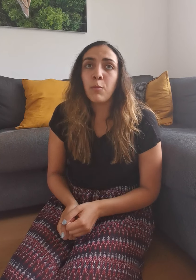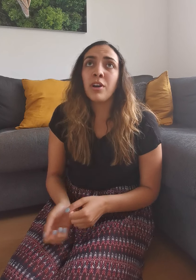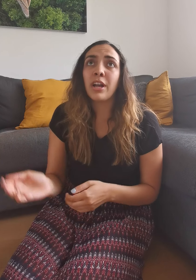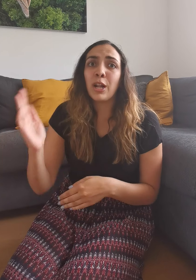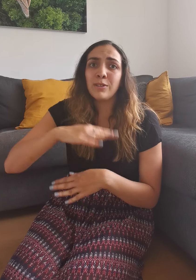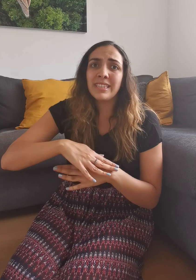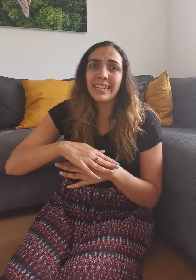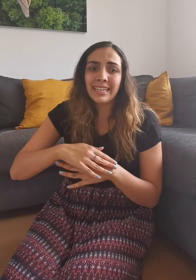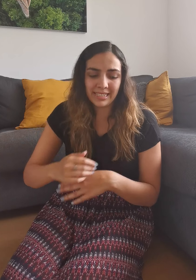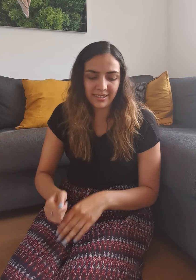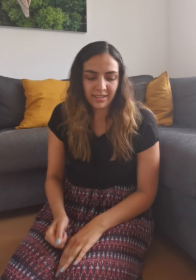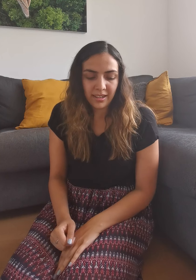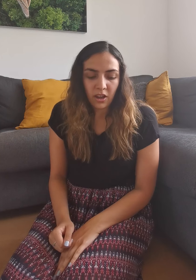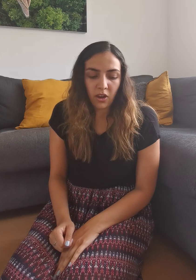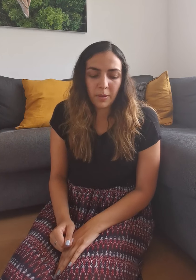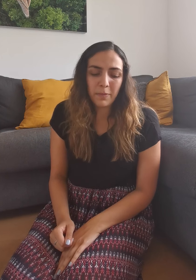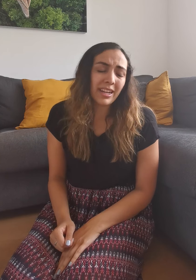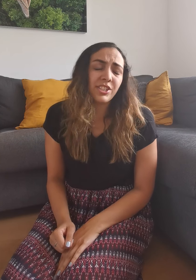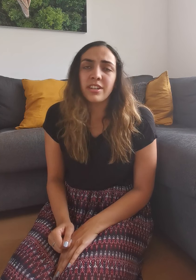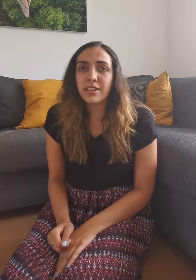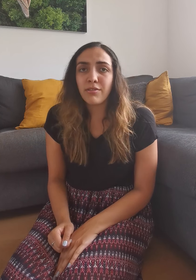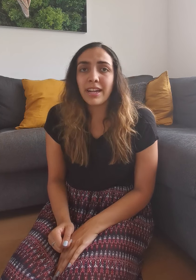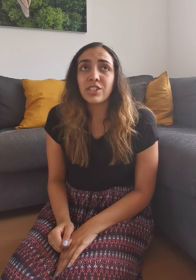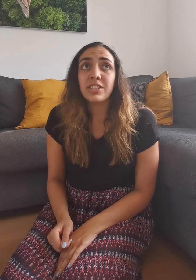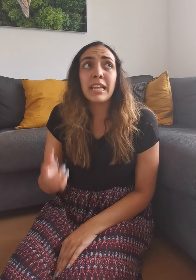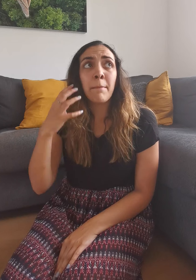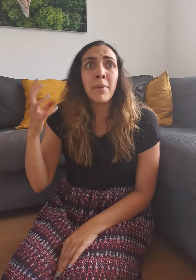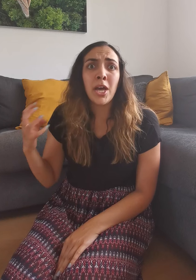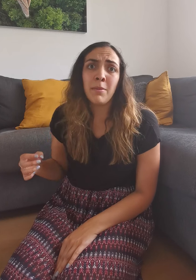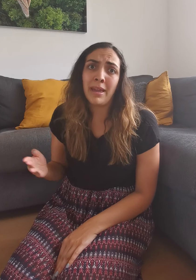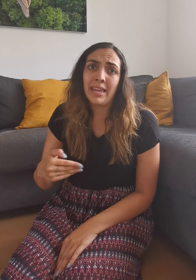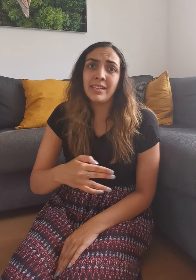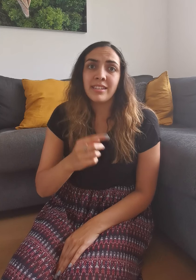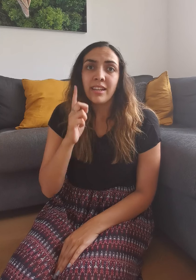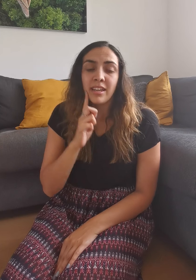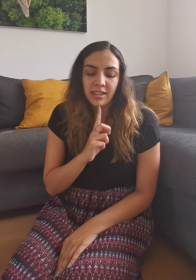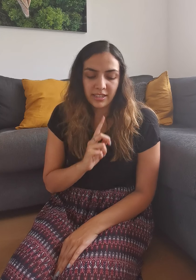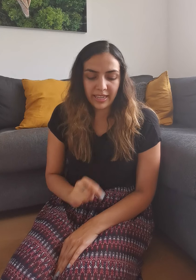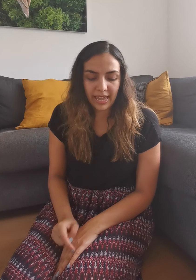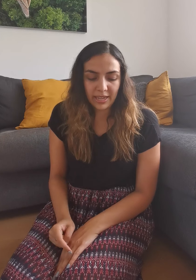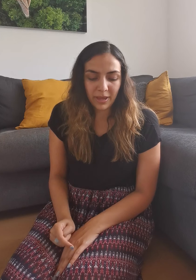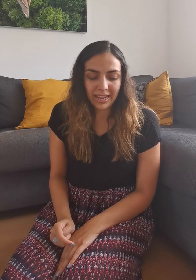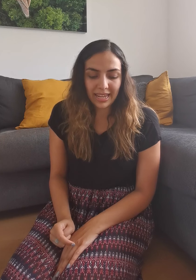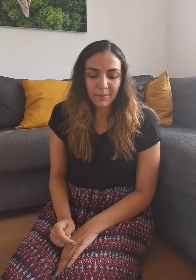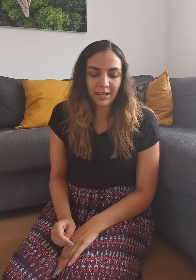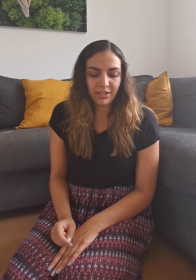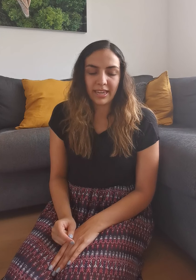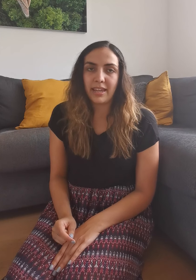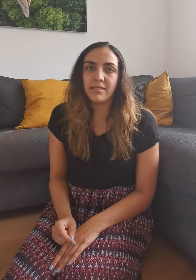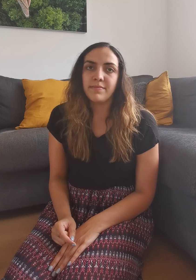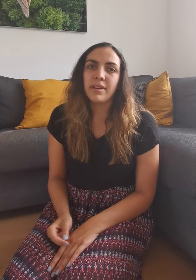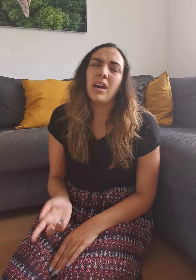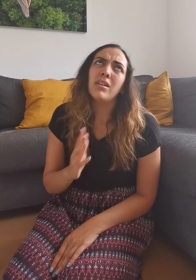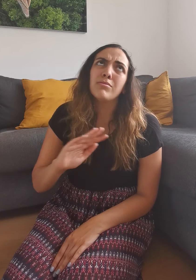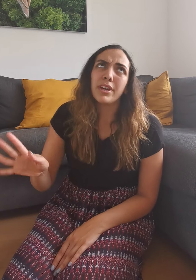someone closed the lid. I bashed and I thrashed till a mermaid came and let me out again. Oh no,